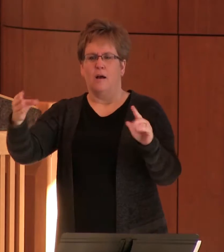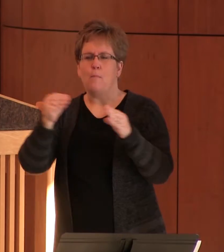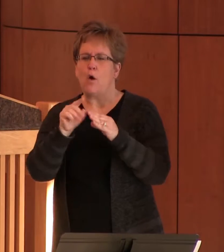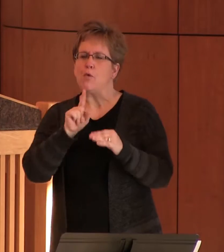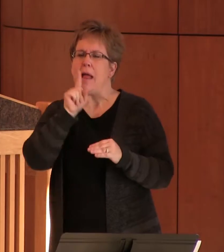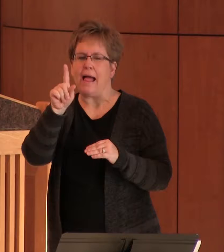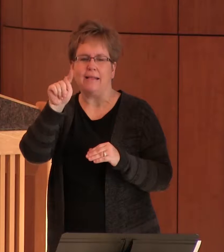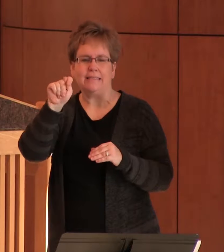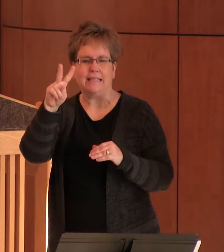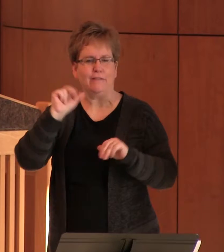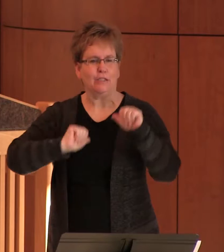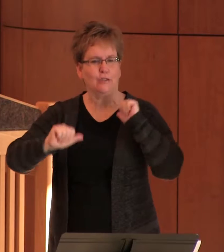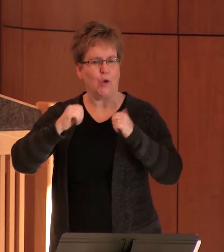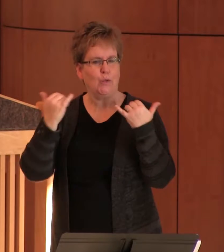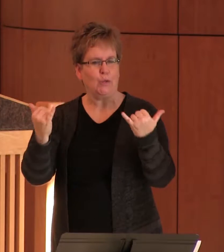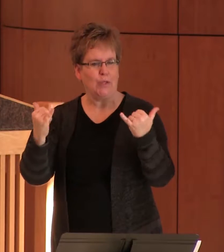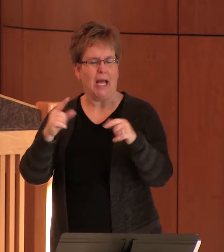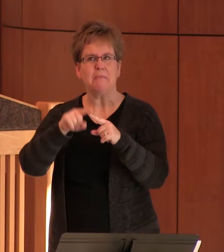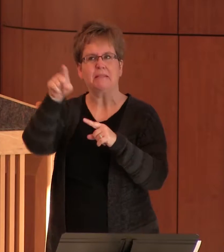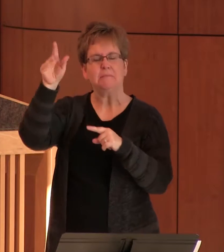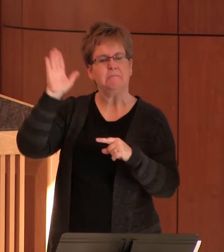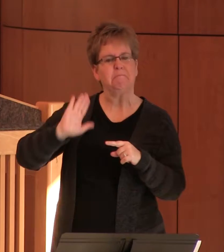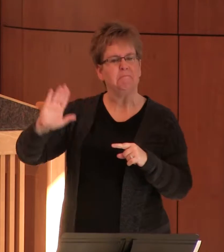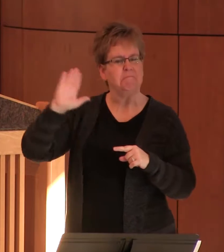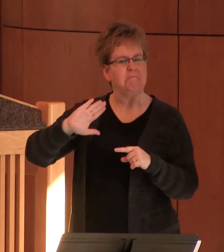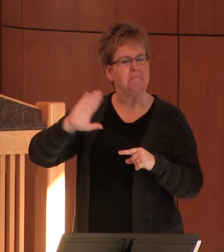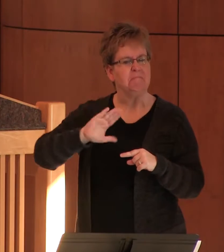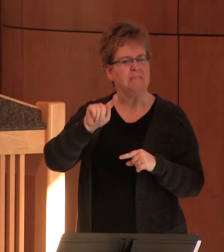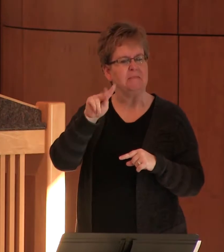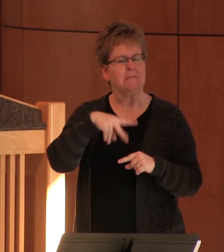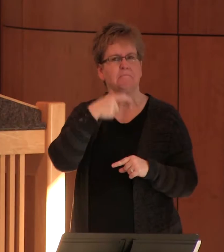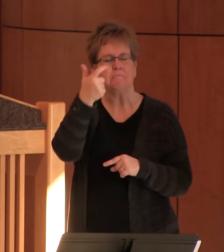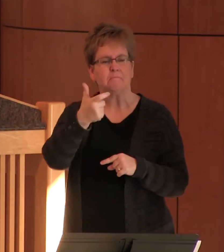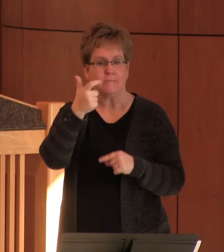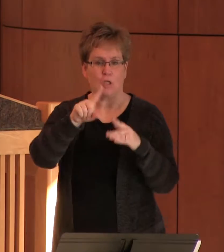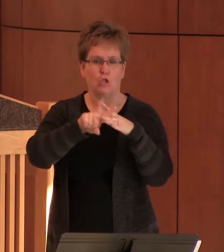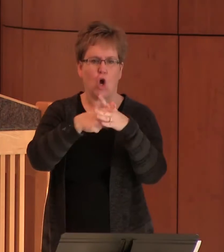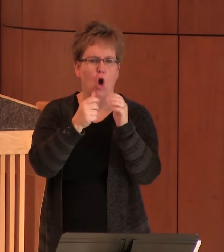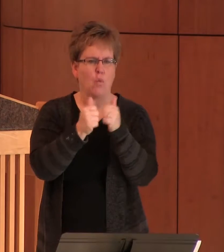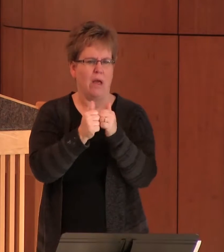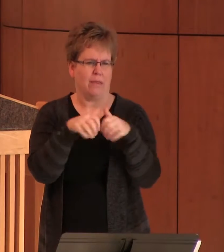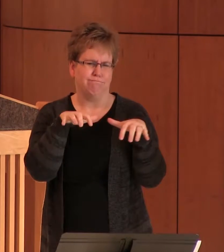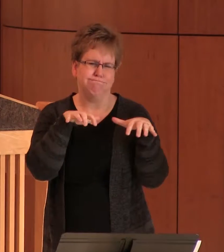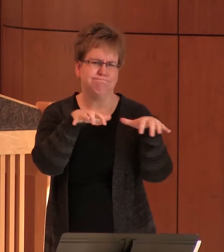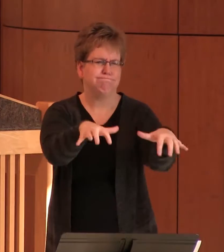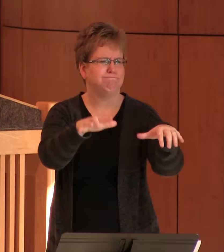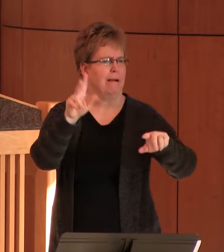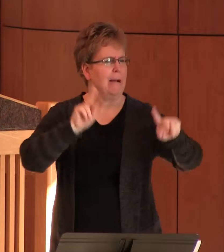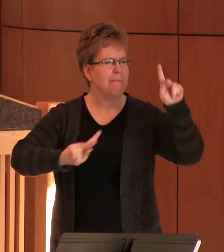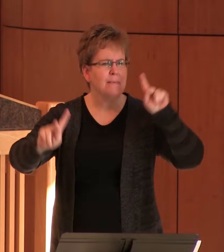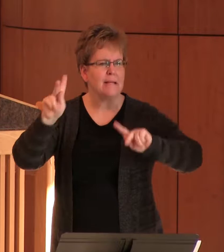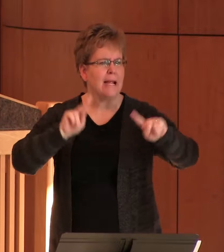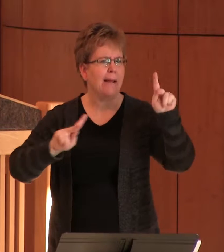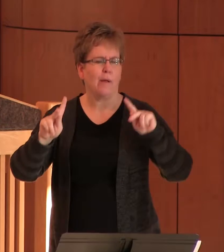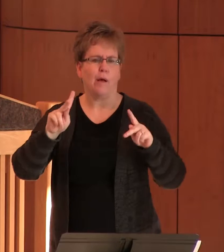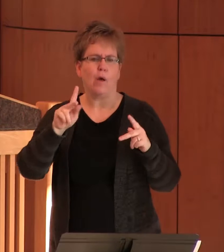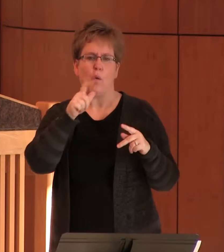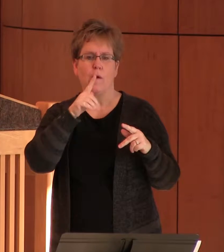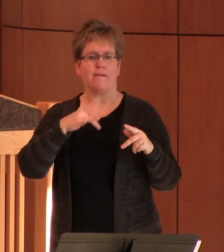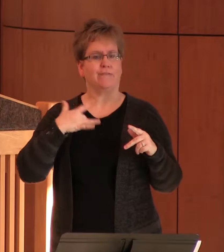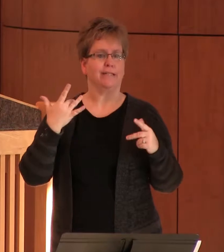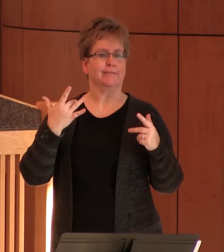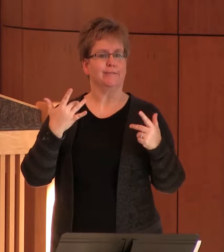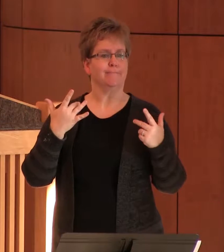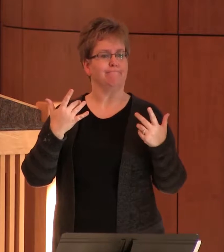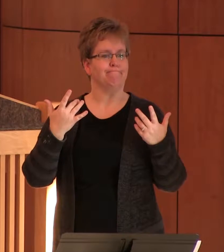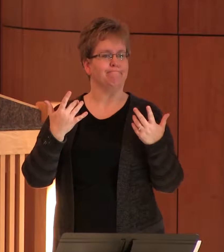reality TV shows today that all kind of have the same premise, right? You start off with this mass of people, and just to whoever feels free